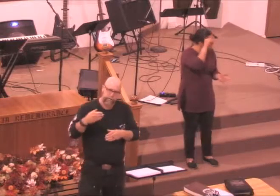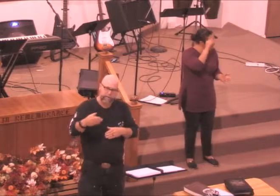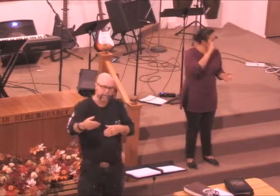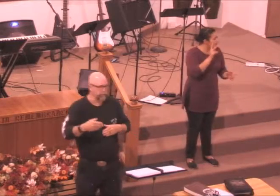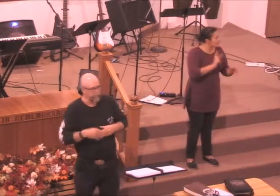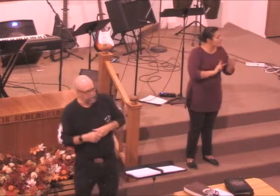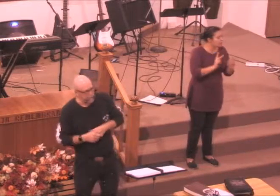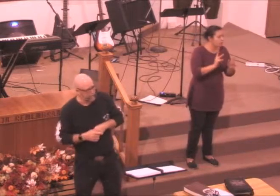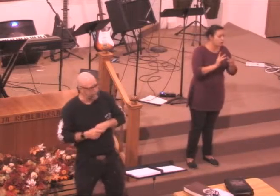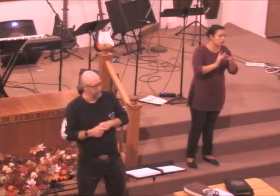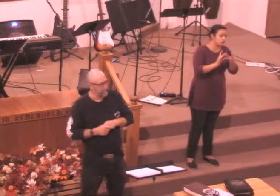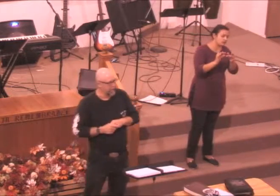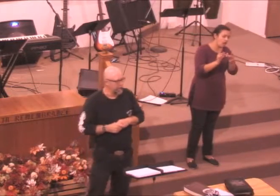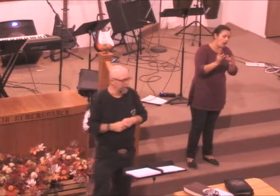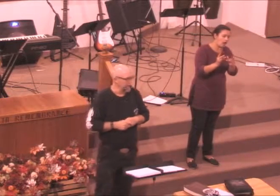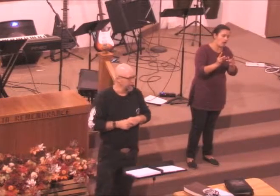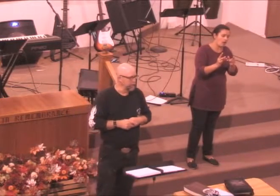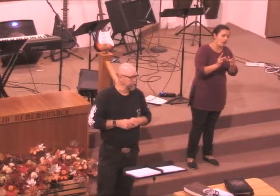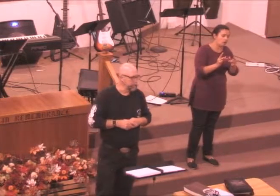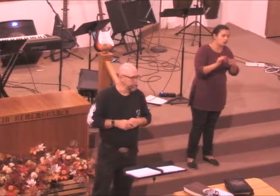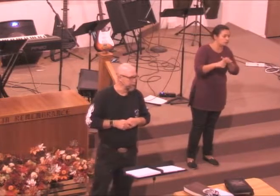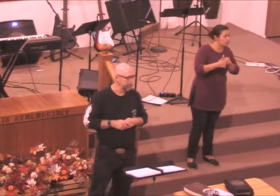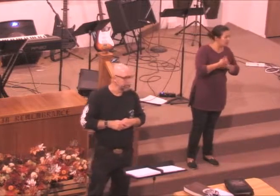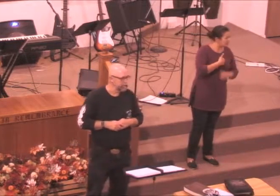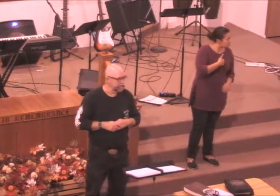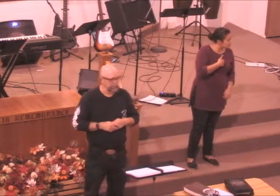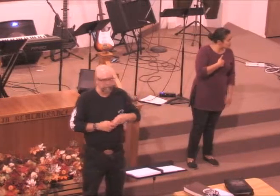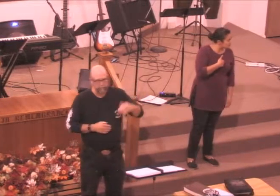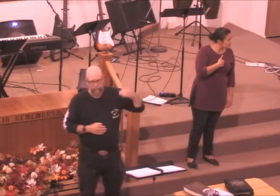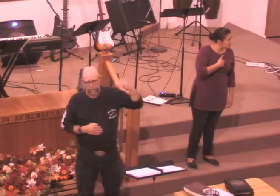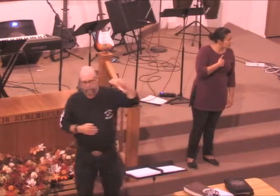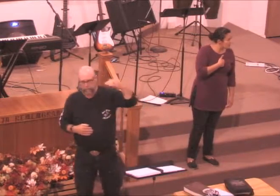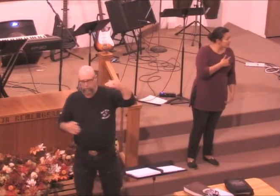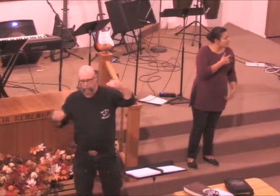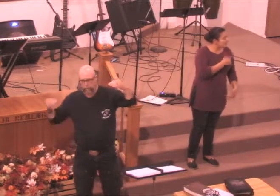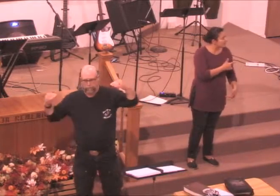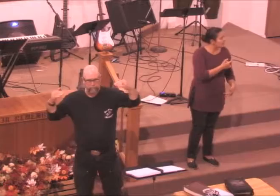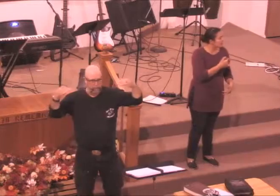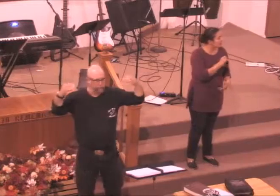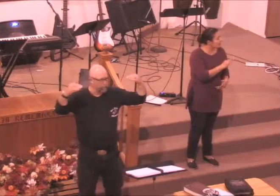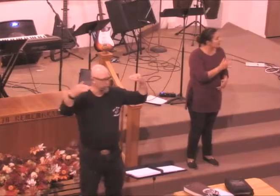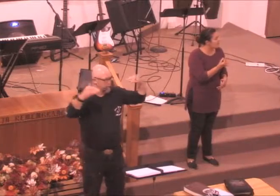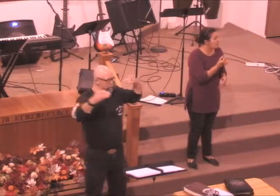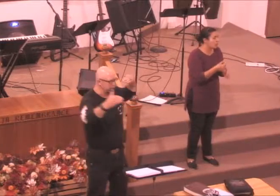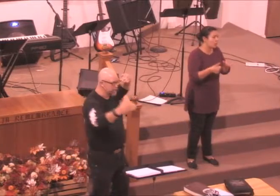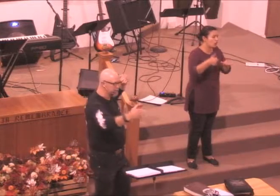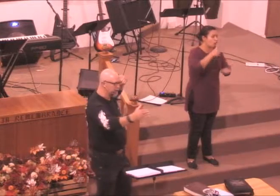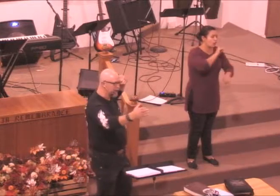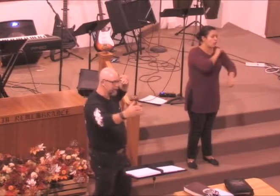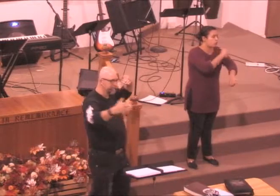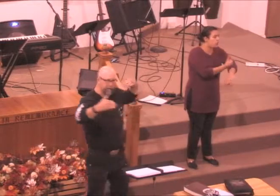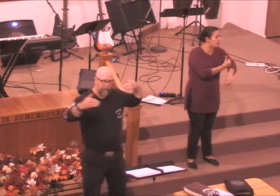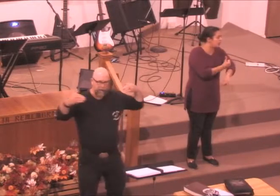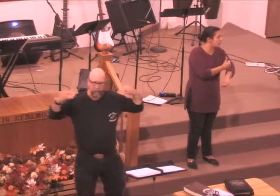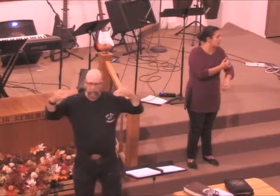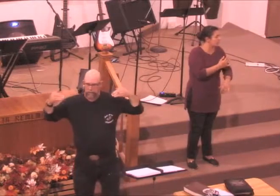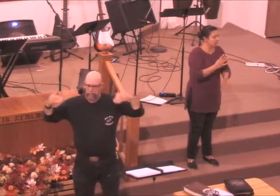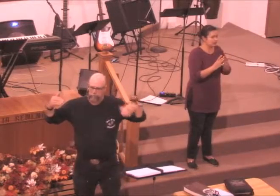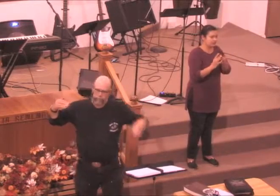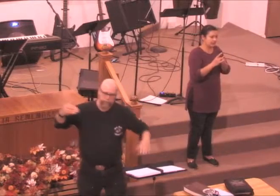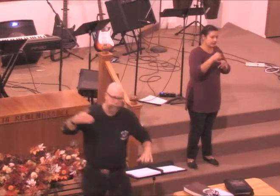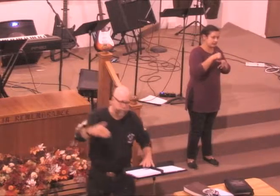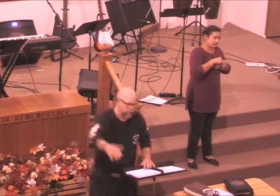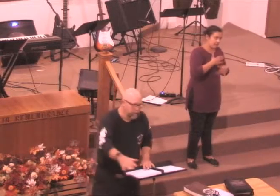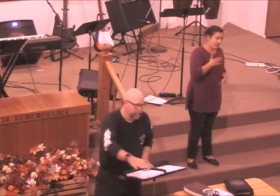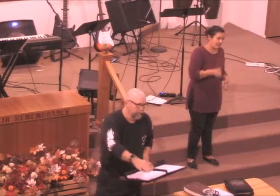People challenge me in my life. And usually when somebody in a place of authority or somebody over me speaks into my life and I don't like